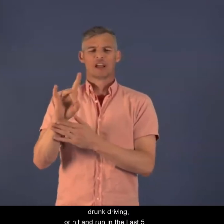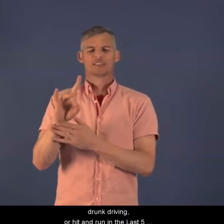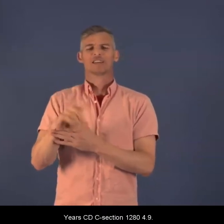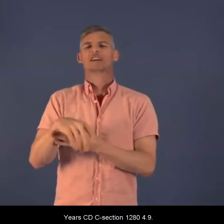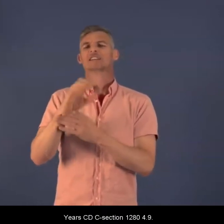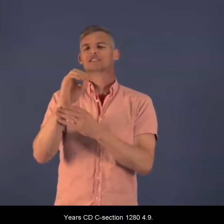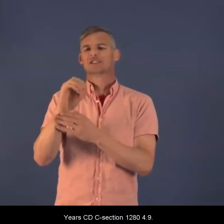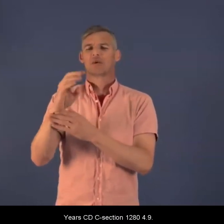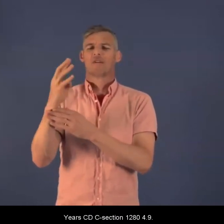Section